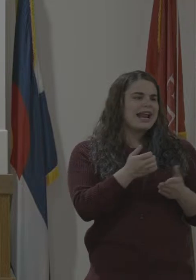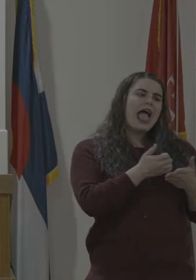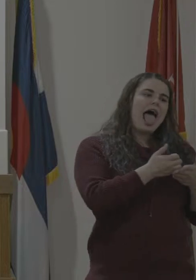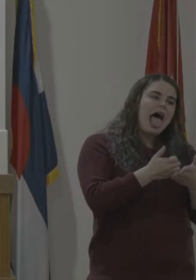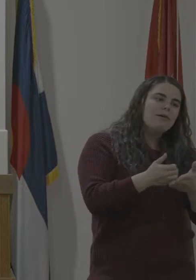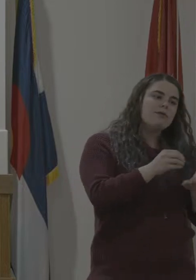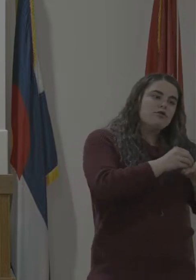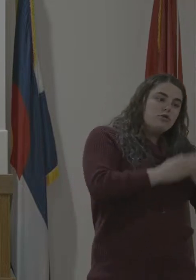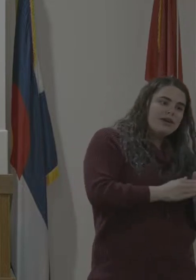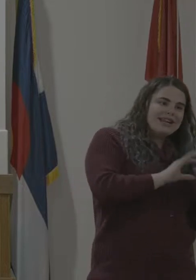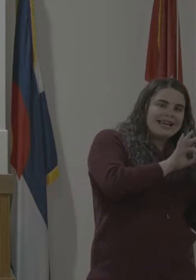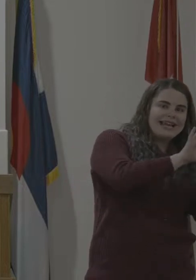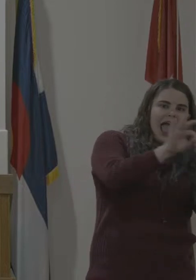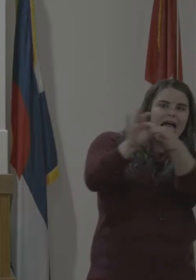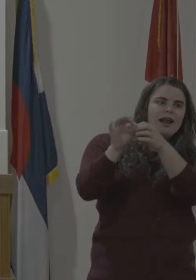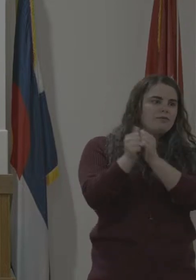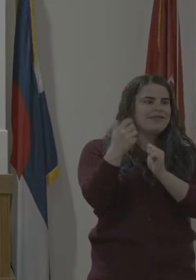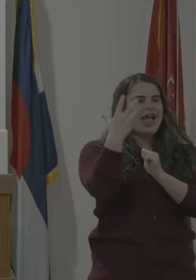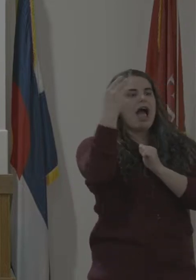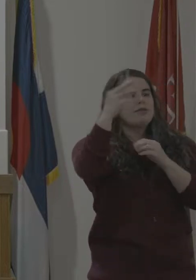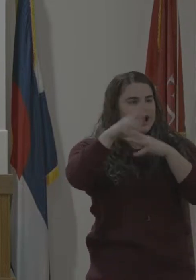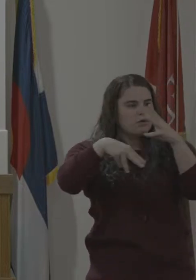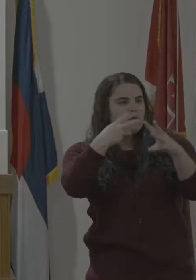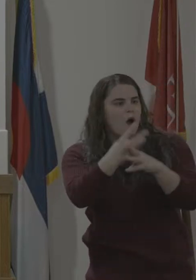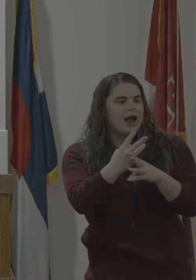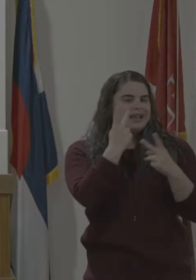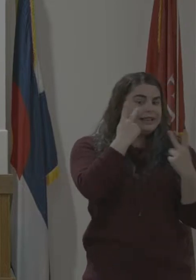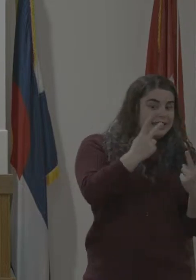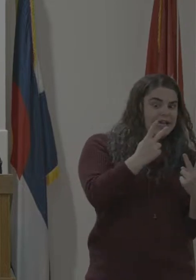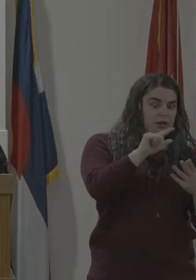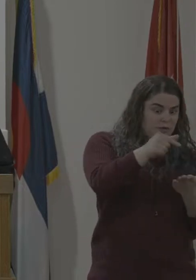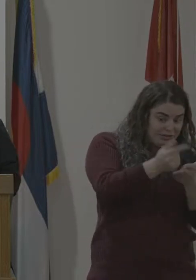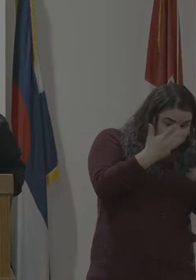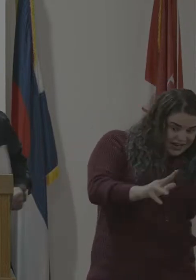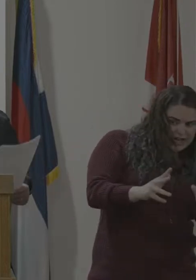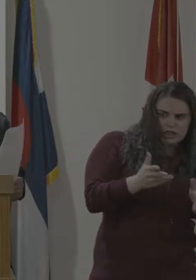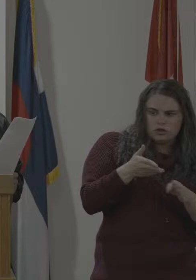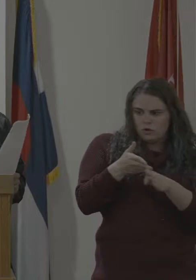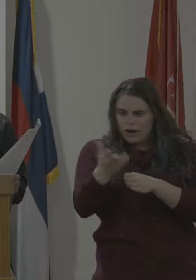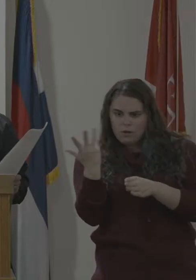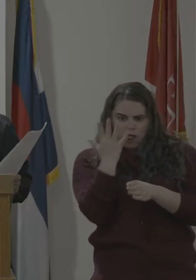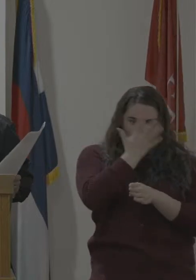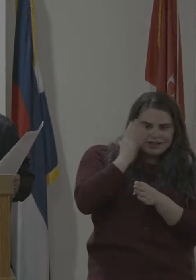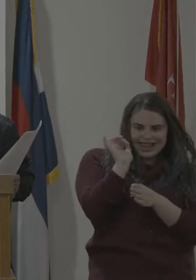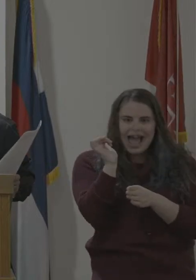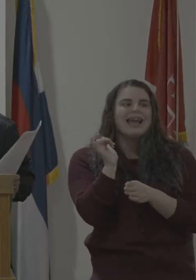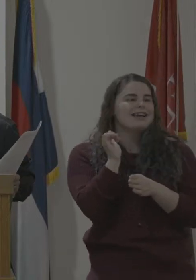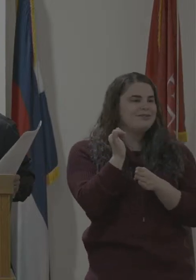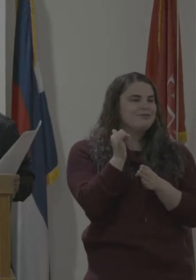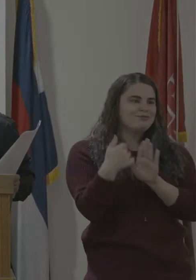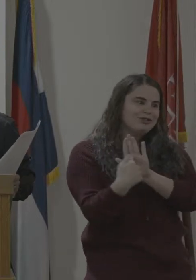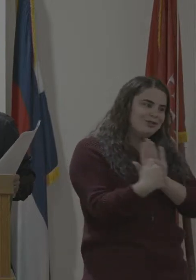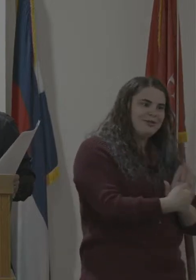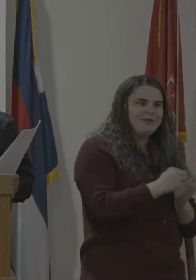kind of see what it looks like to graduate and make this a career. So please make sure you check that out.